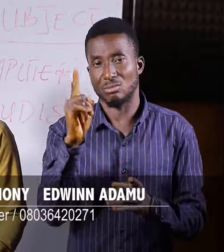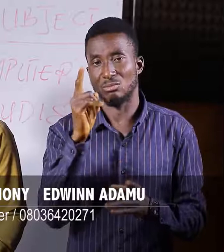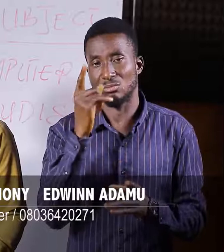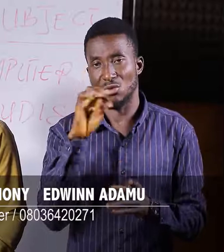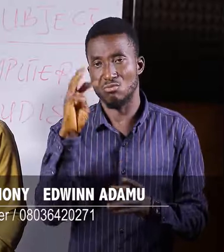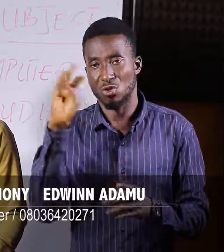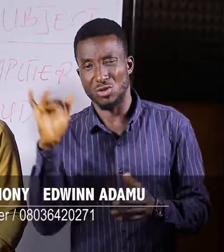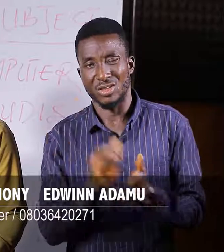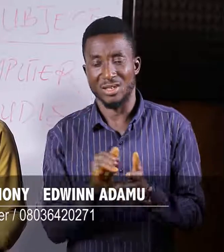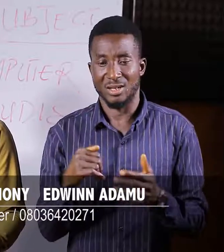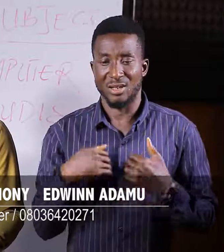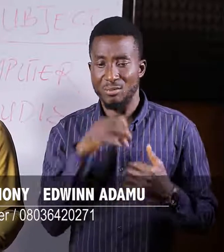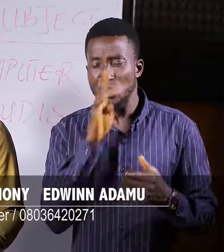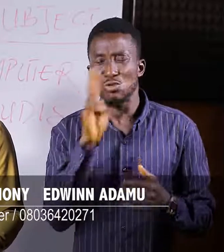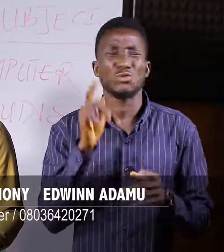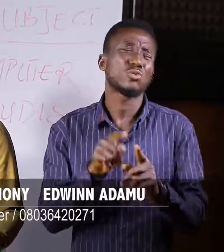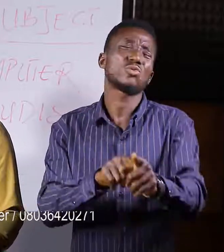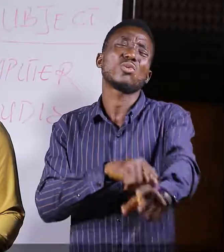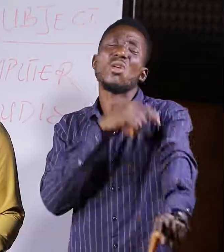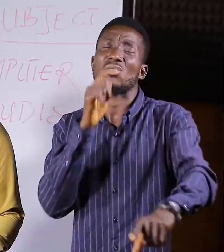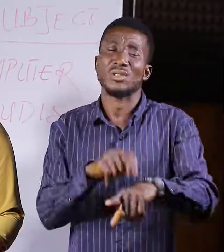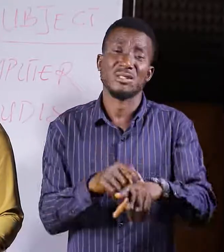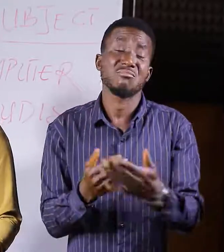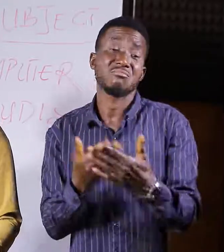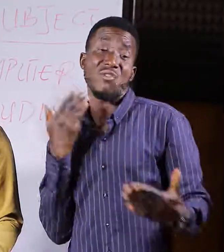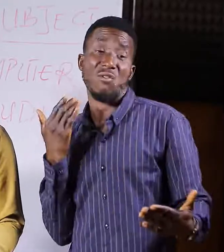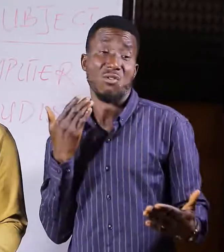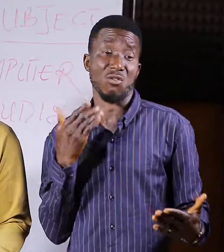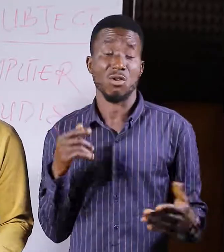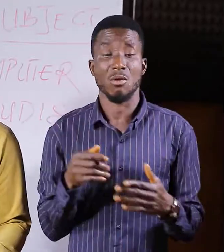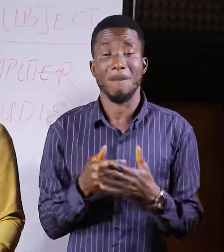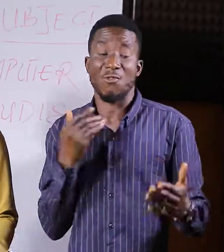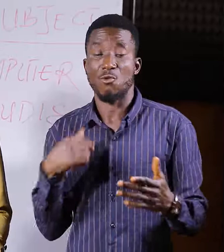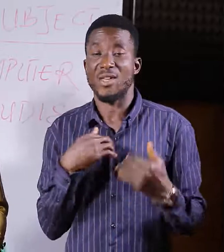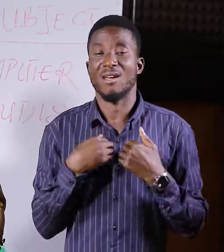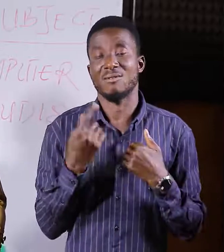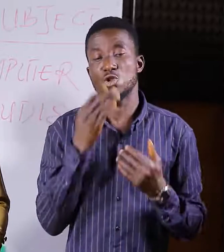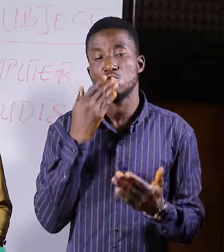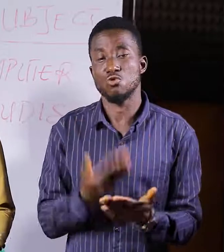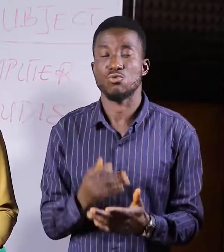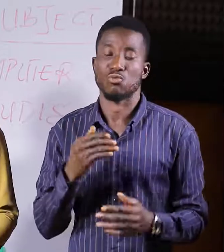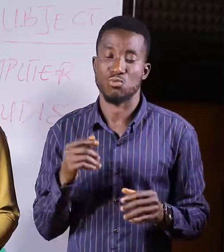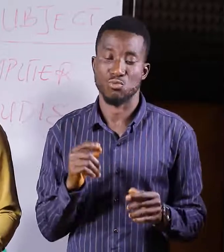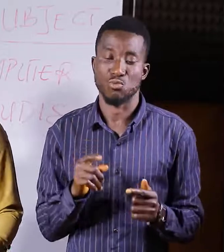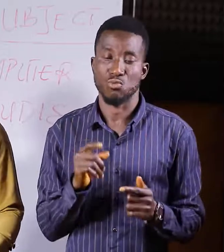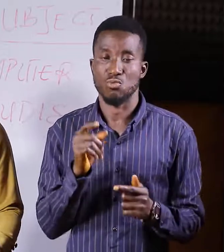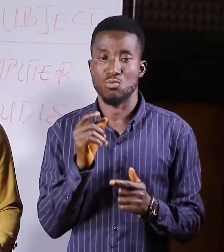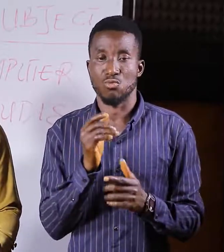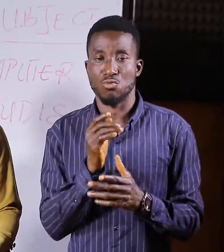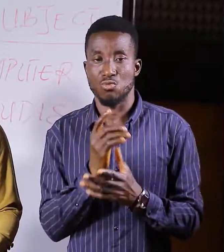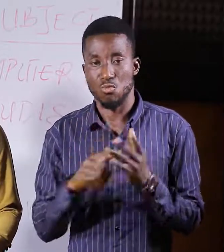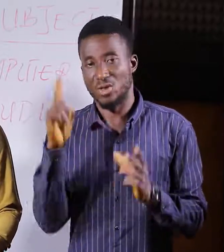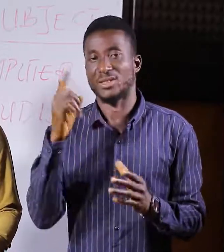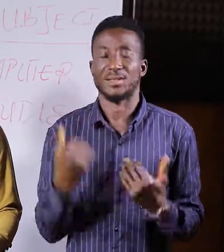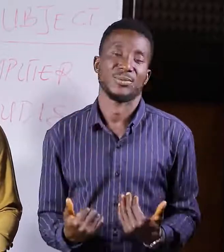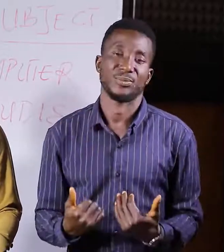ago, before we have all of the beautiful monitors we have now that are very attractive. And when you go back with